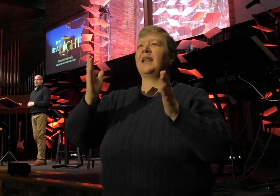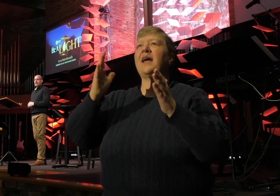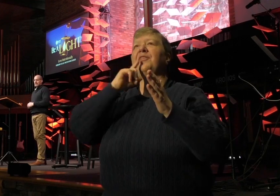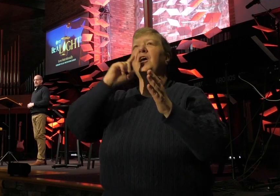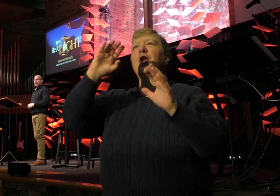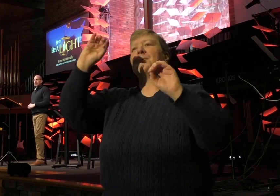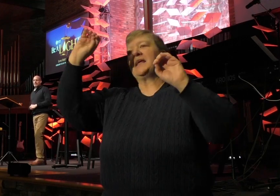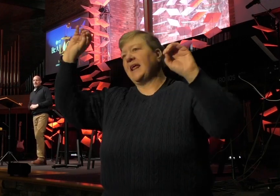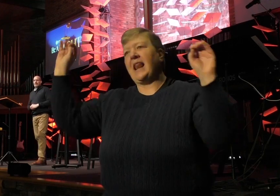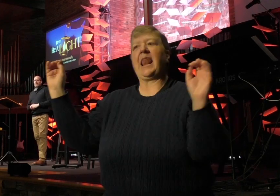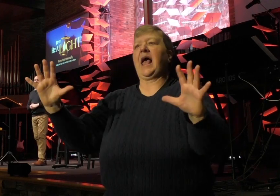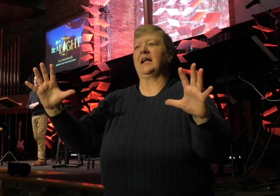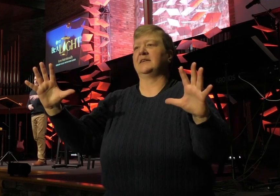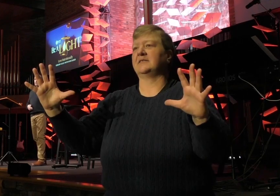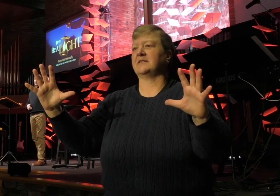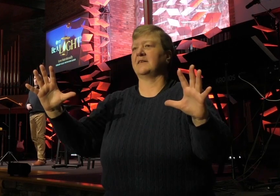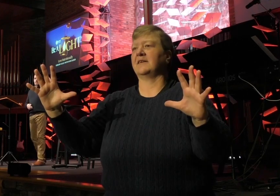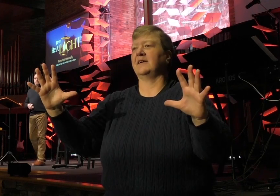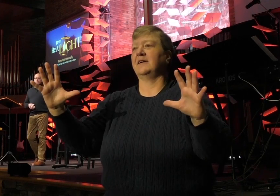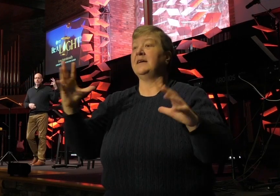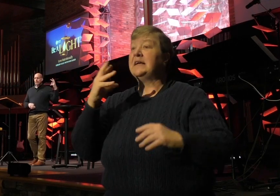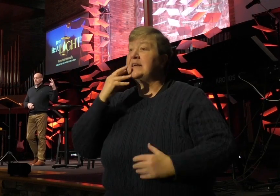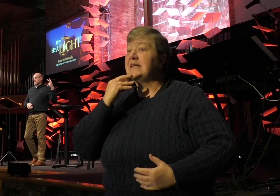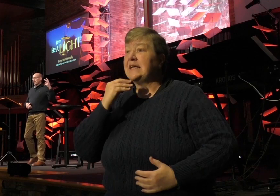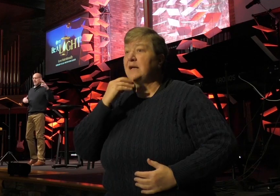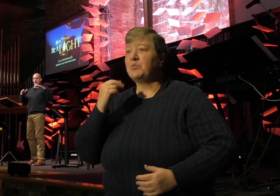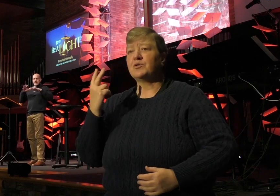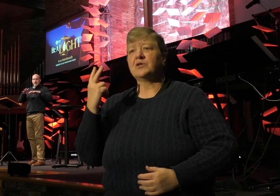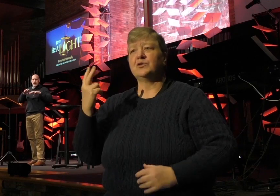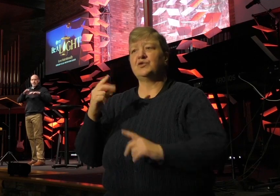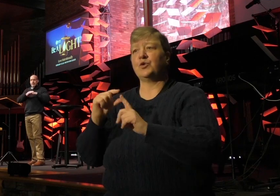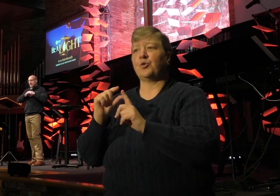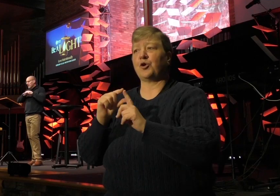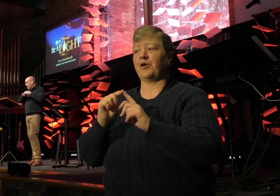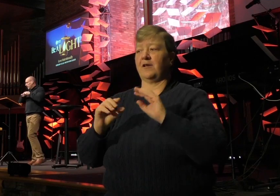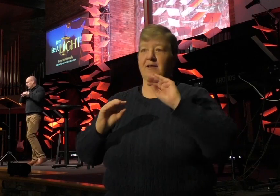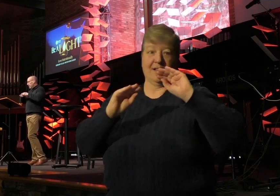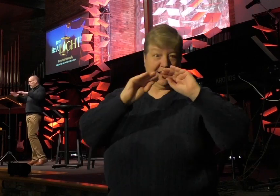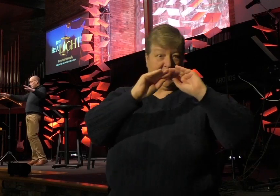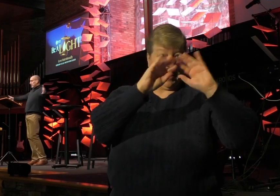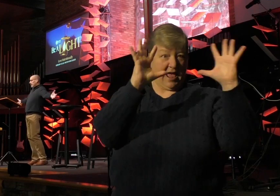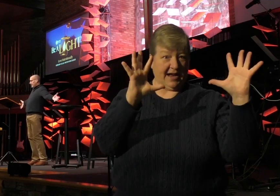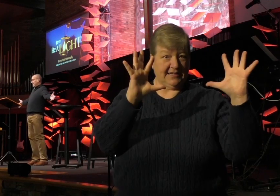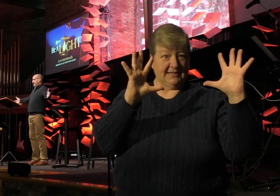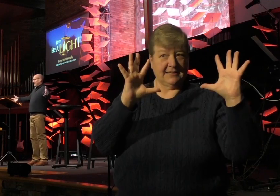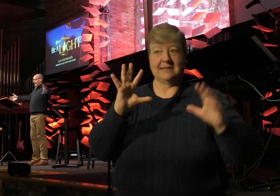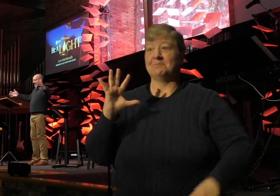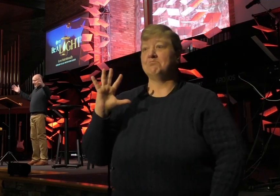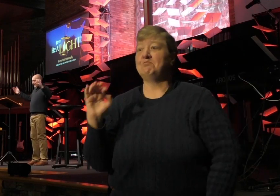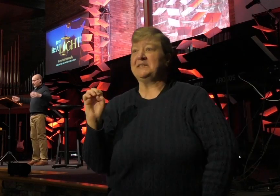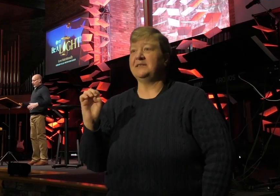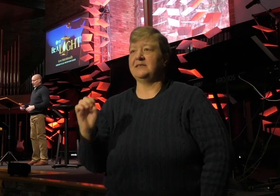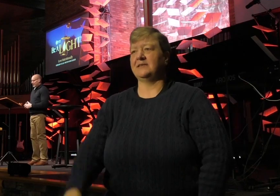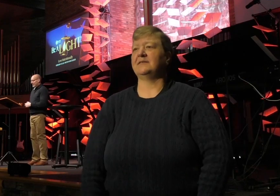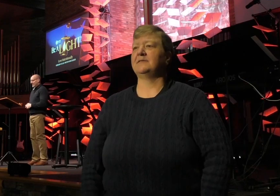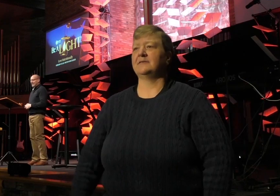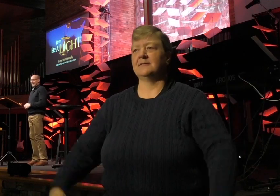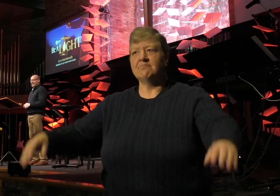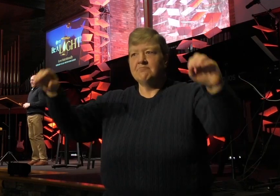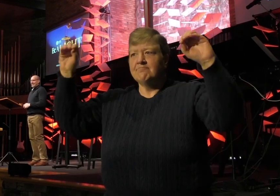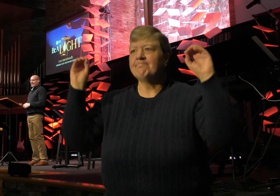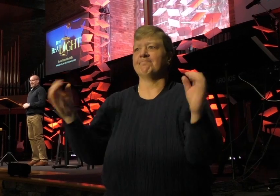be light." In the Hebrew, it's just two words, light, be, and it